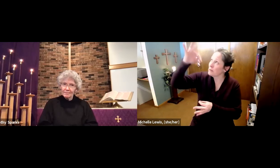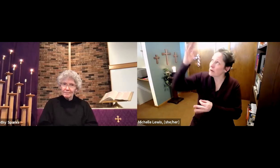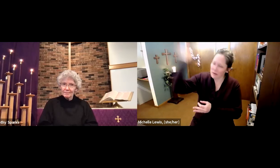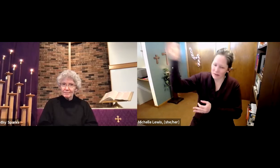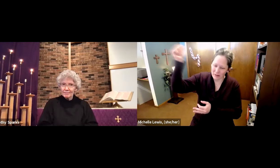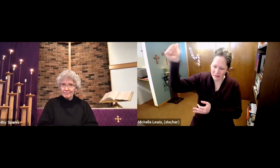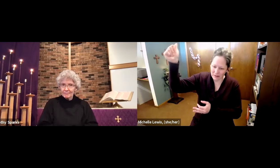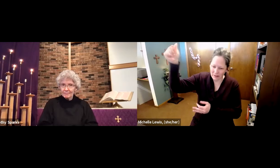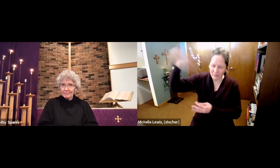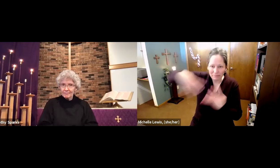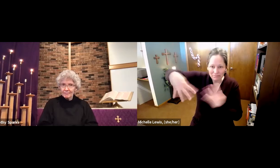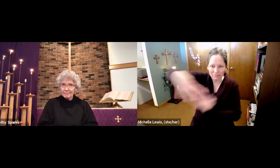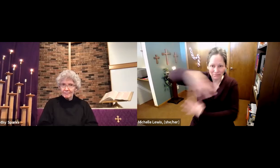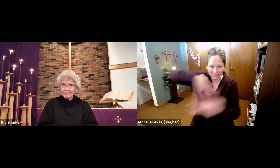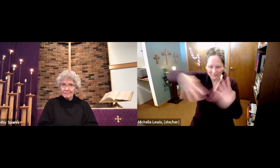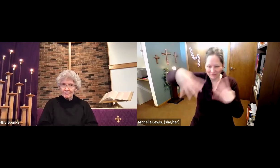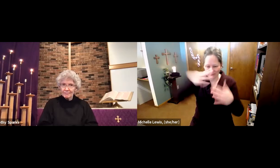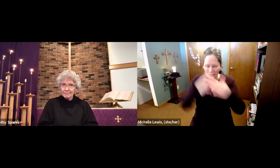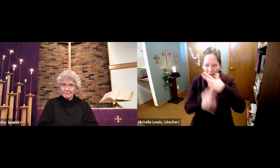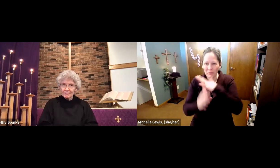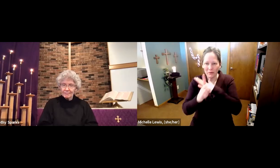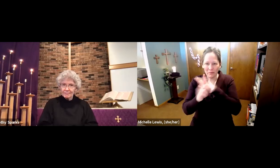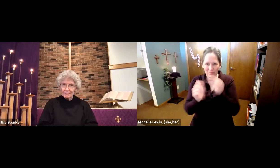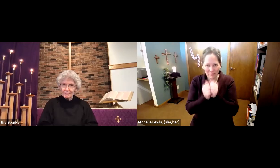and the communion of the Holy Spirit